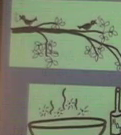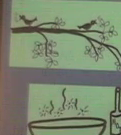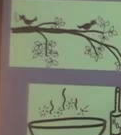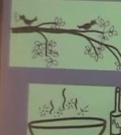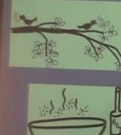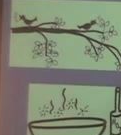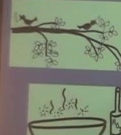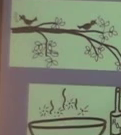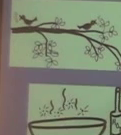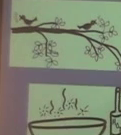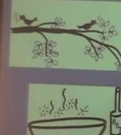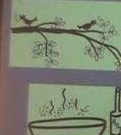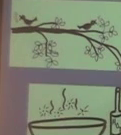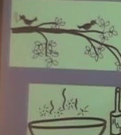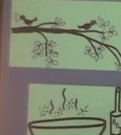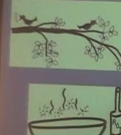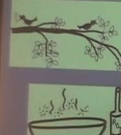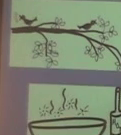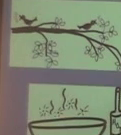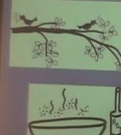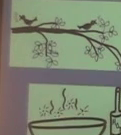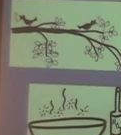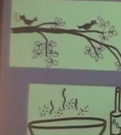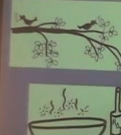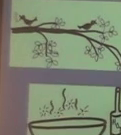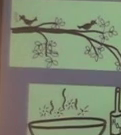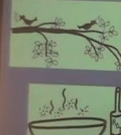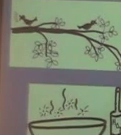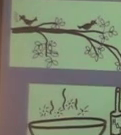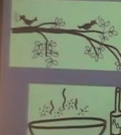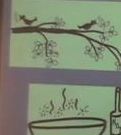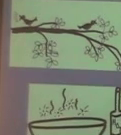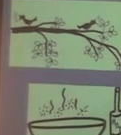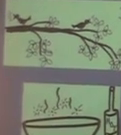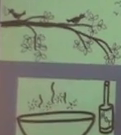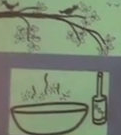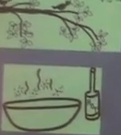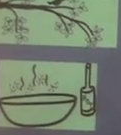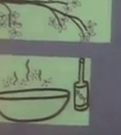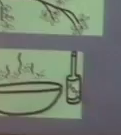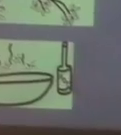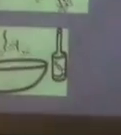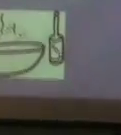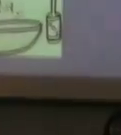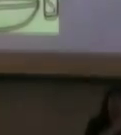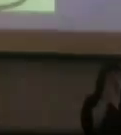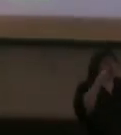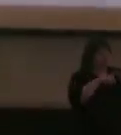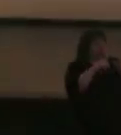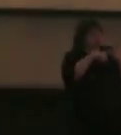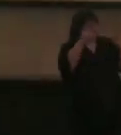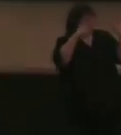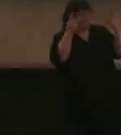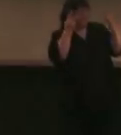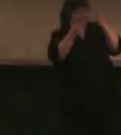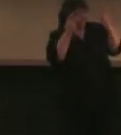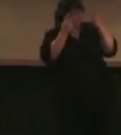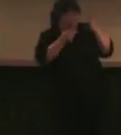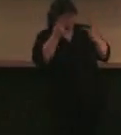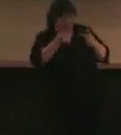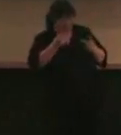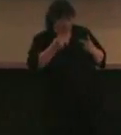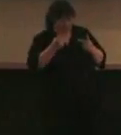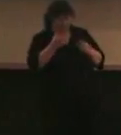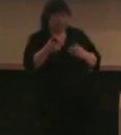that could be considered aromatherapy. Or maybe some of you are familiar with colors, color therapy, or various different visual aids as